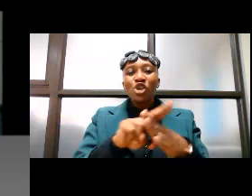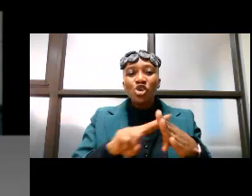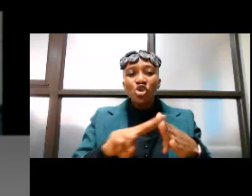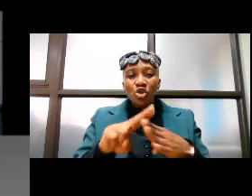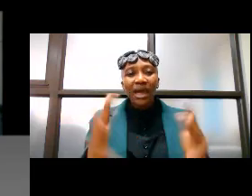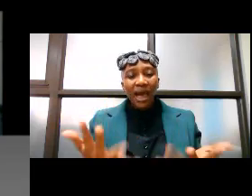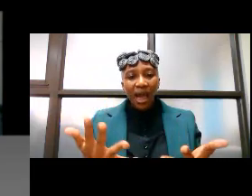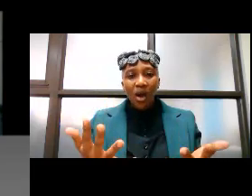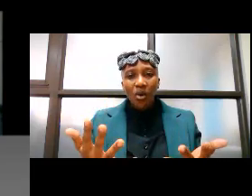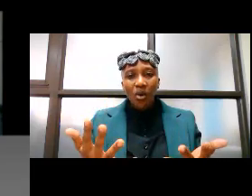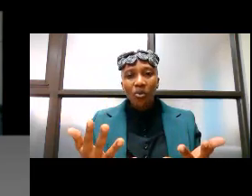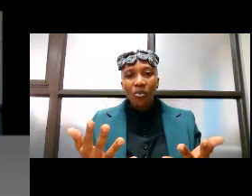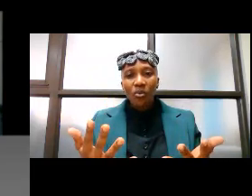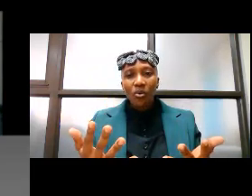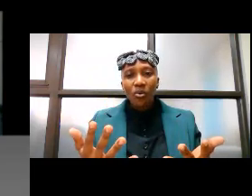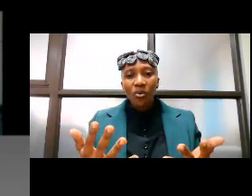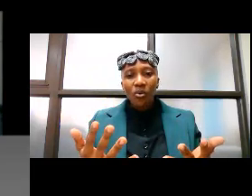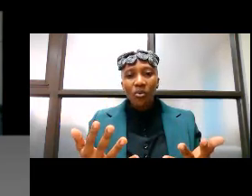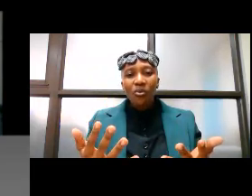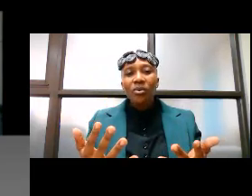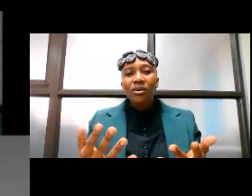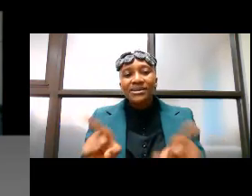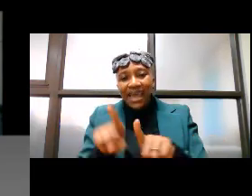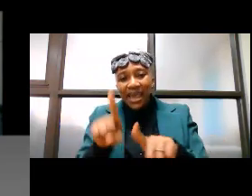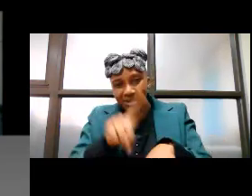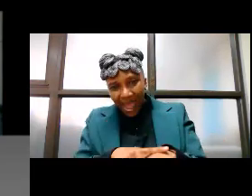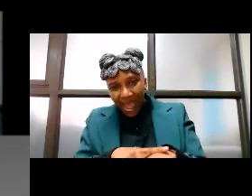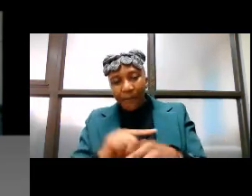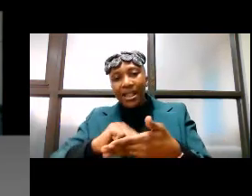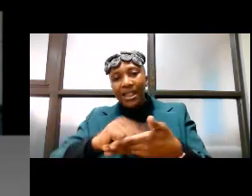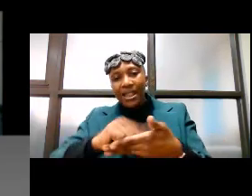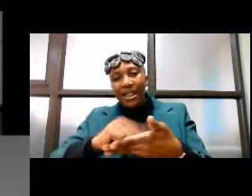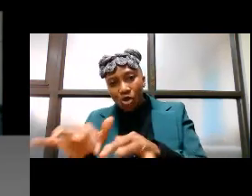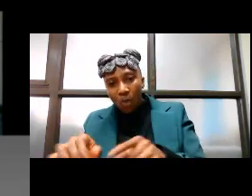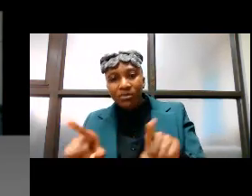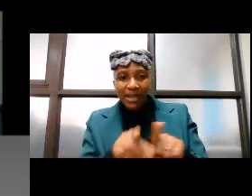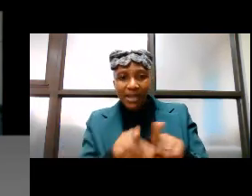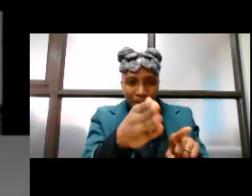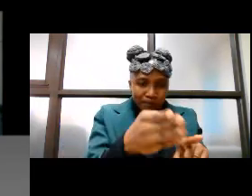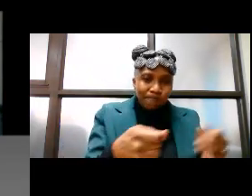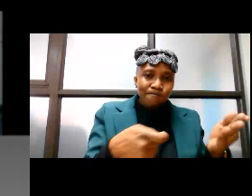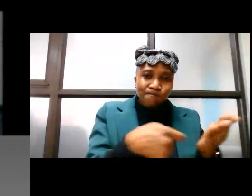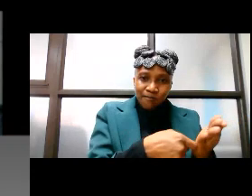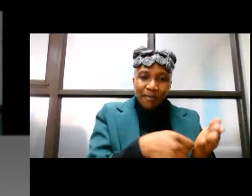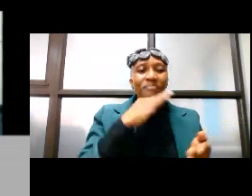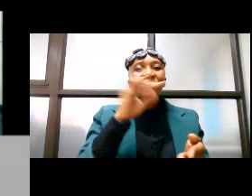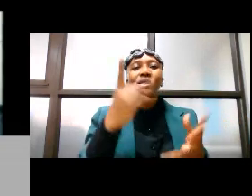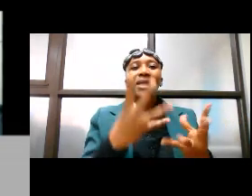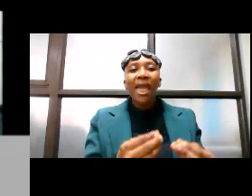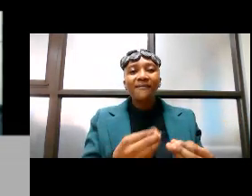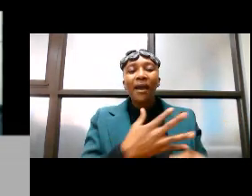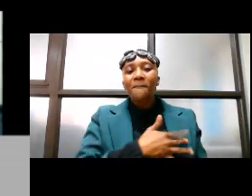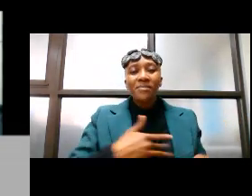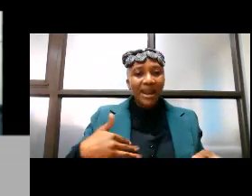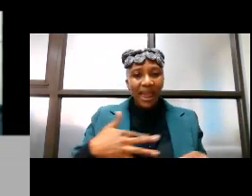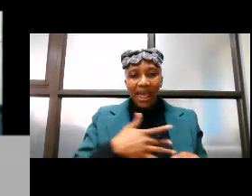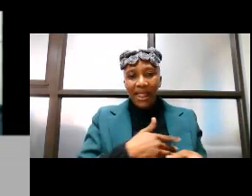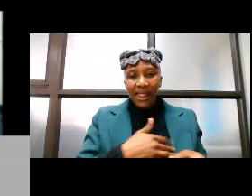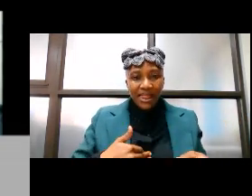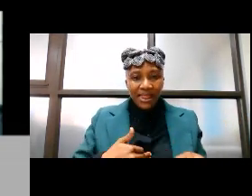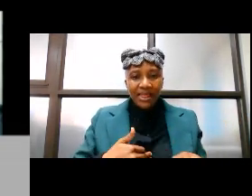with your laptops, and they then Braille input and output. There's a large variety